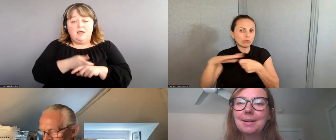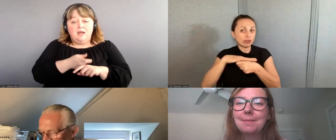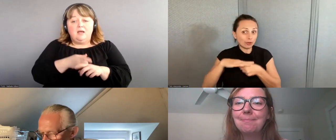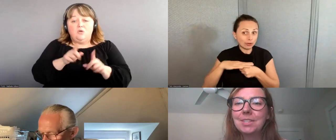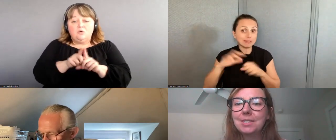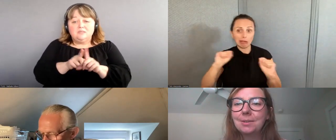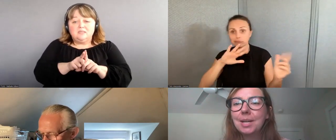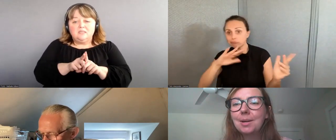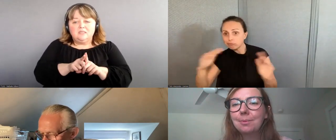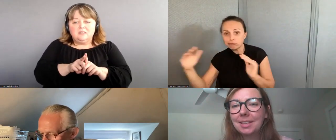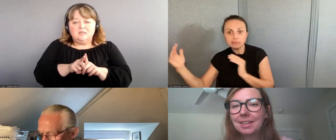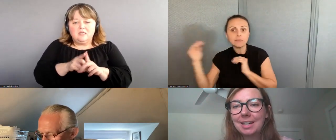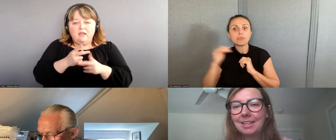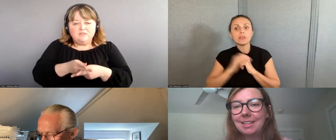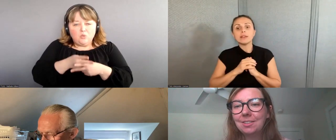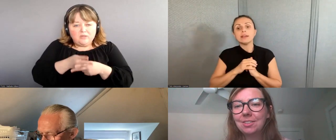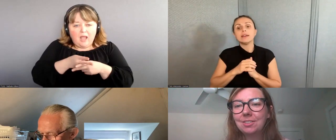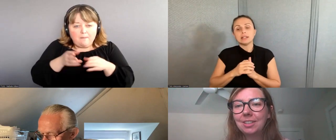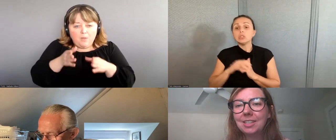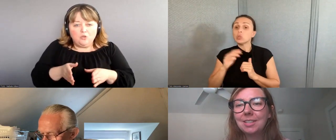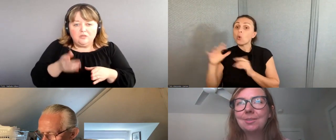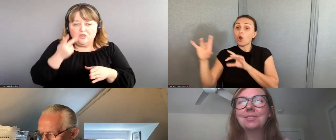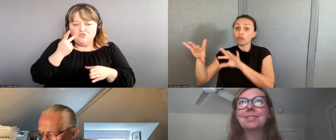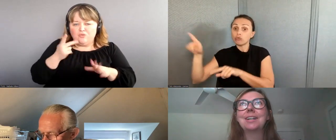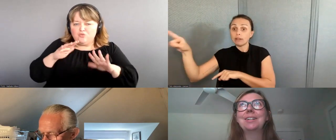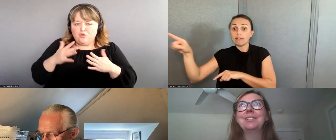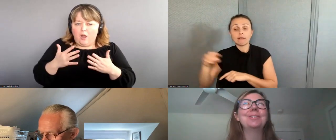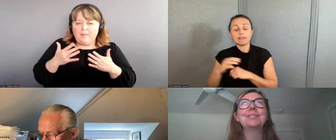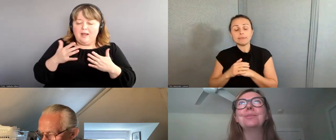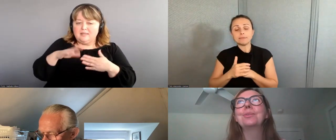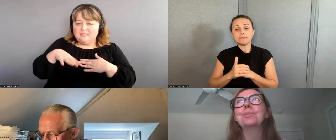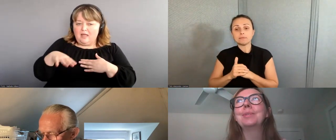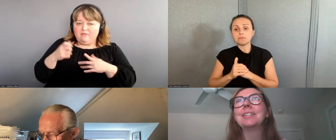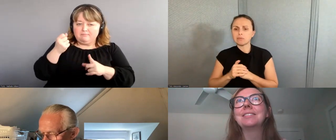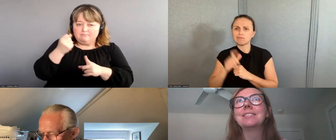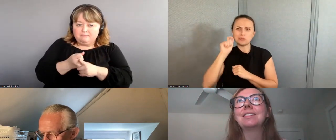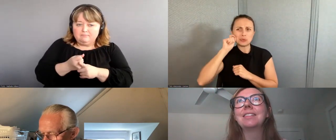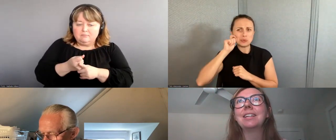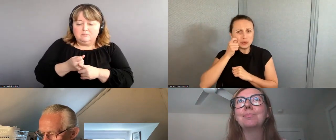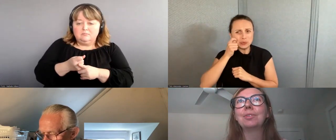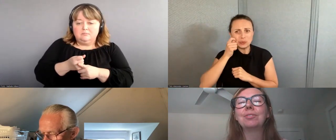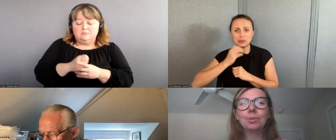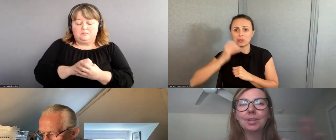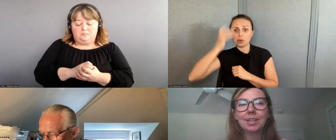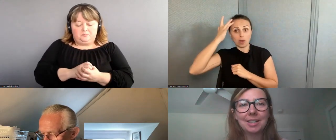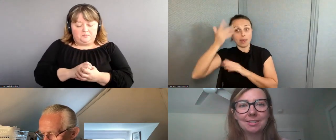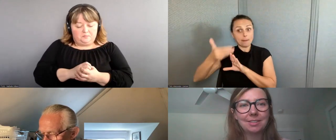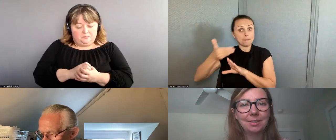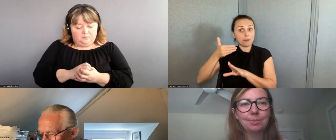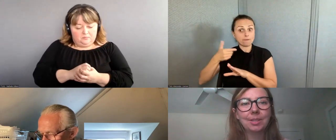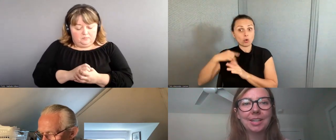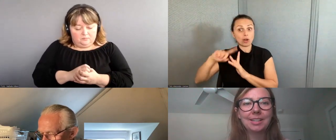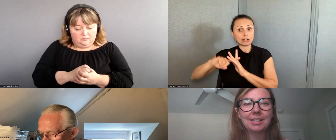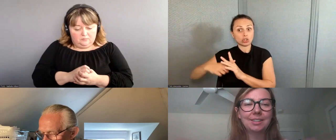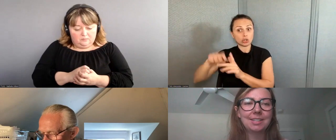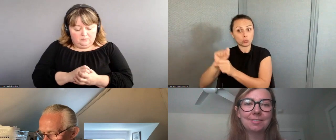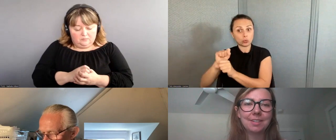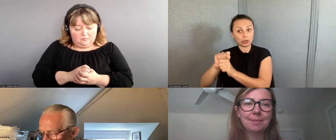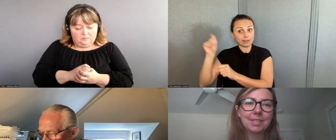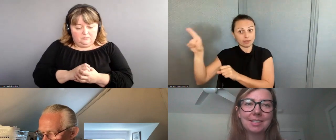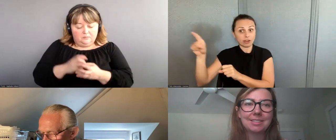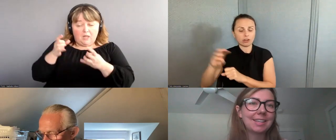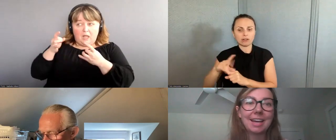So with that, in Australia, it was so cool because like before I started working there,